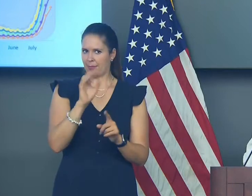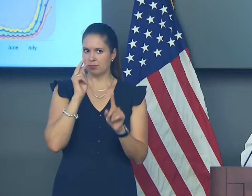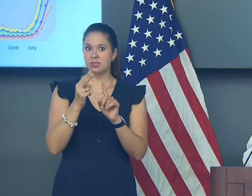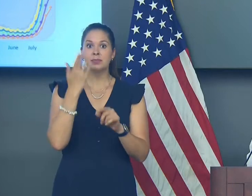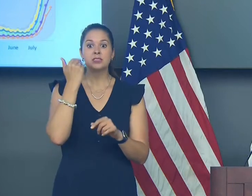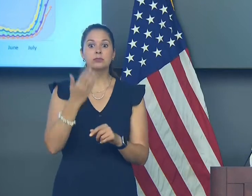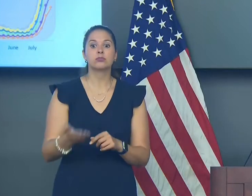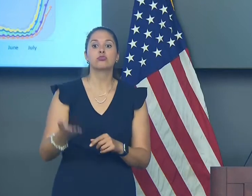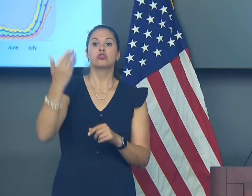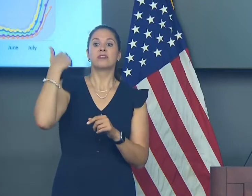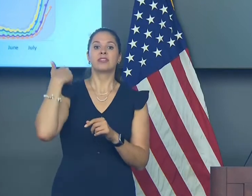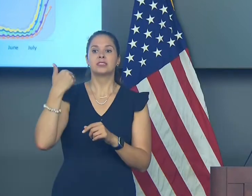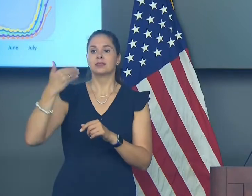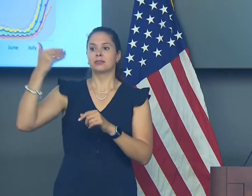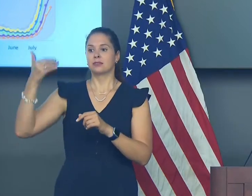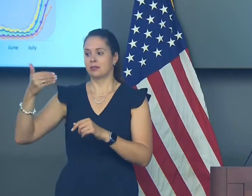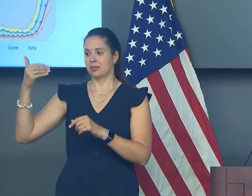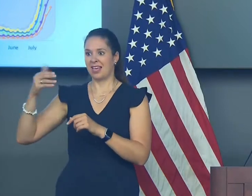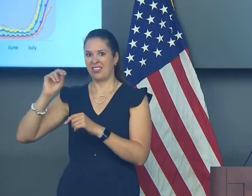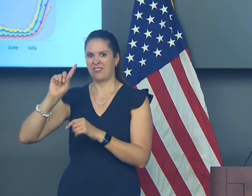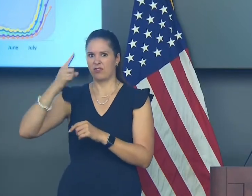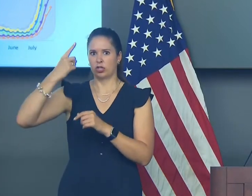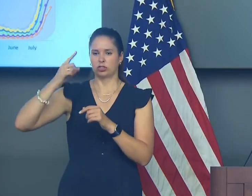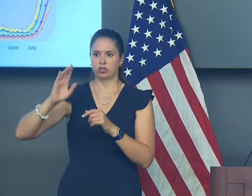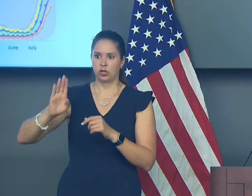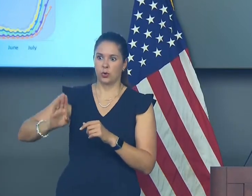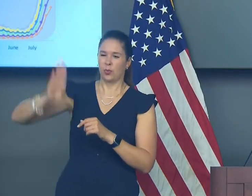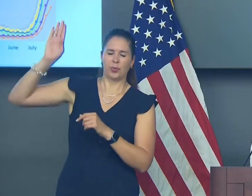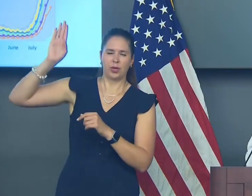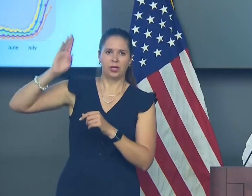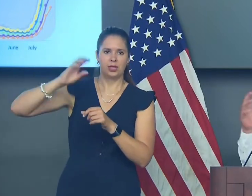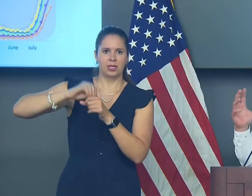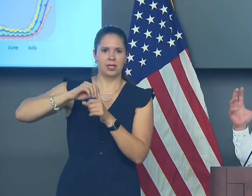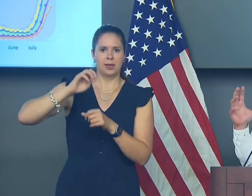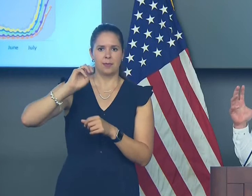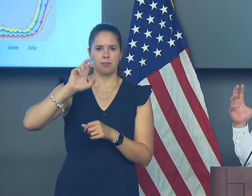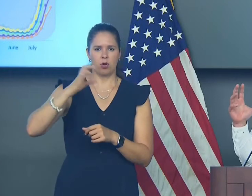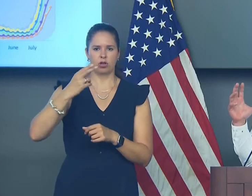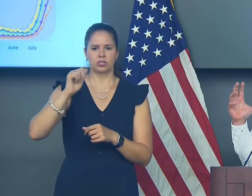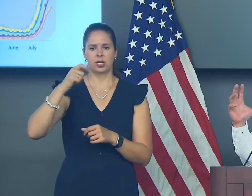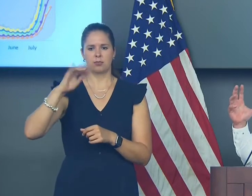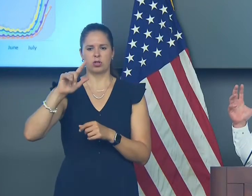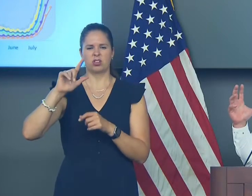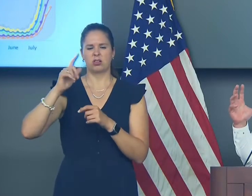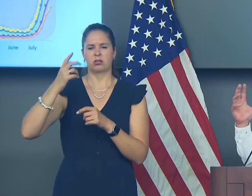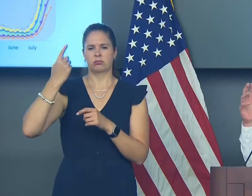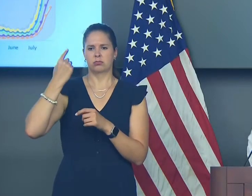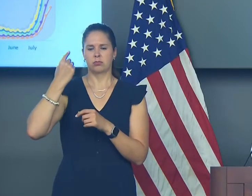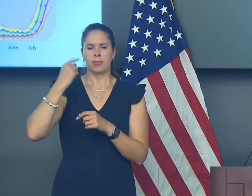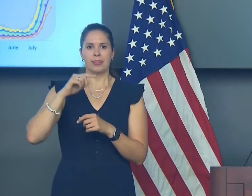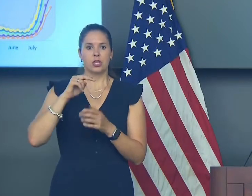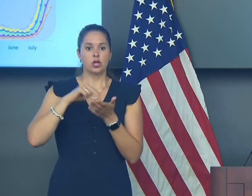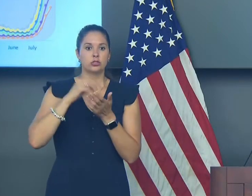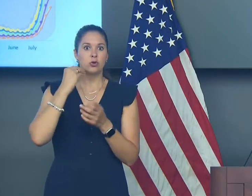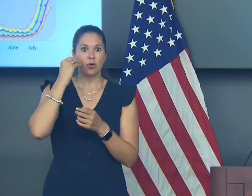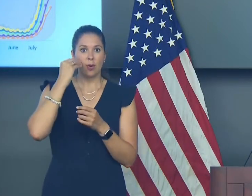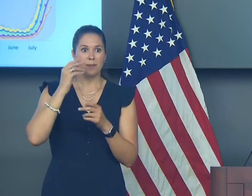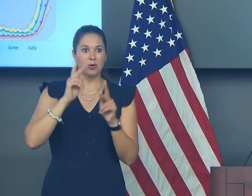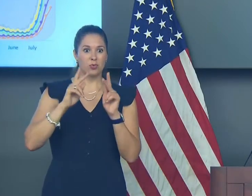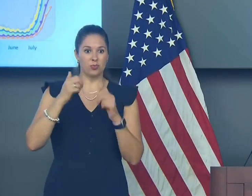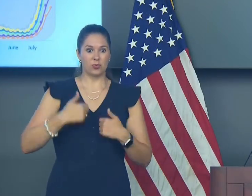in previous surges, especially the first one in March and April of last year in May, nursing home residents were